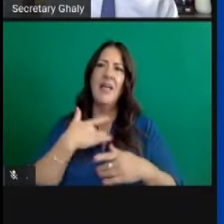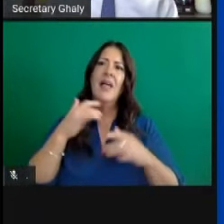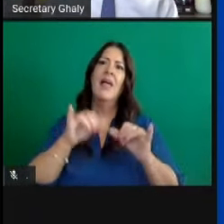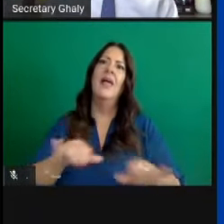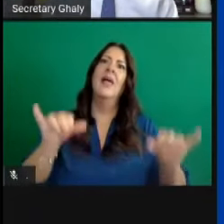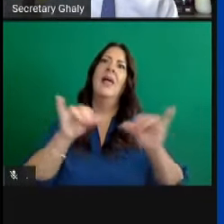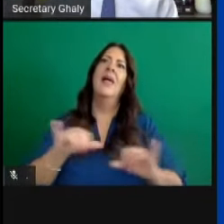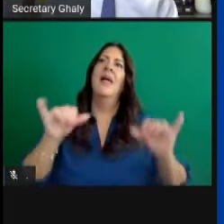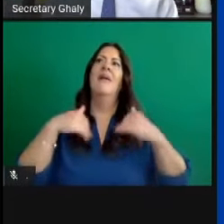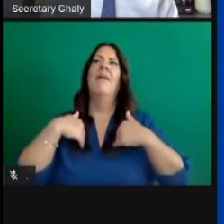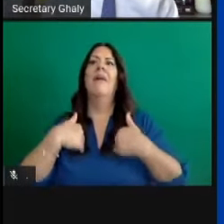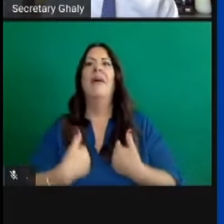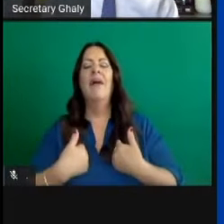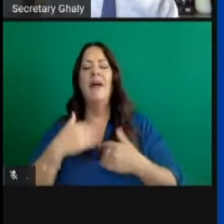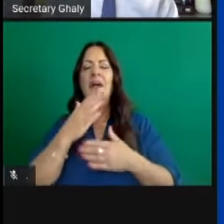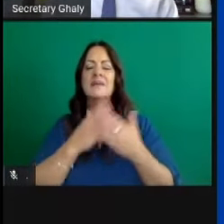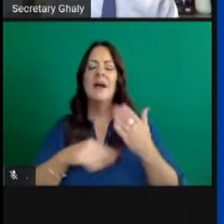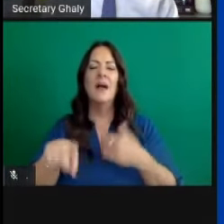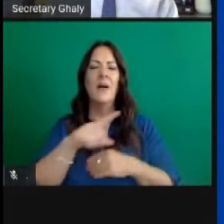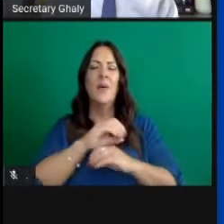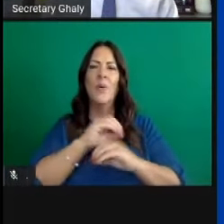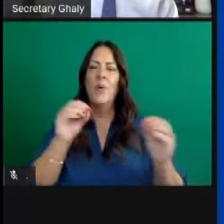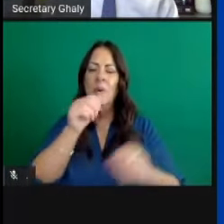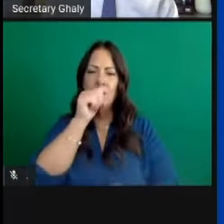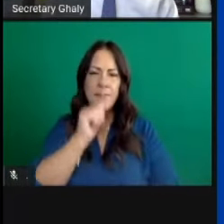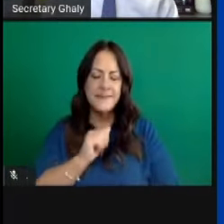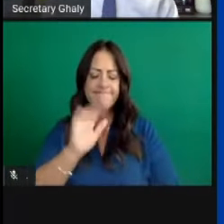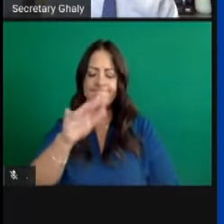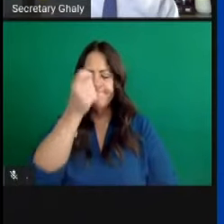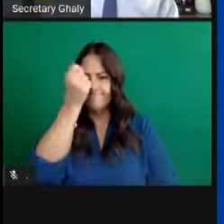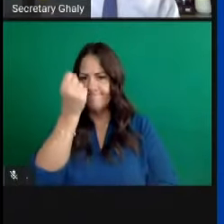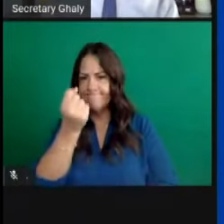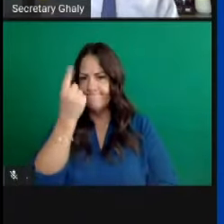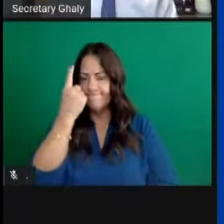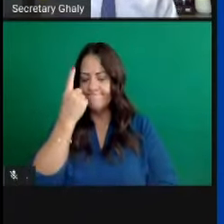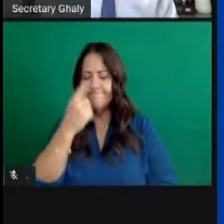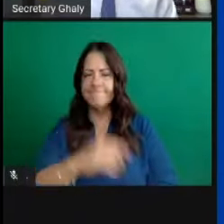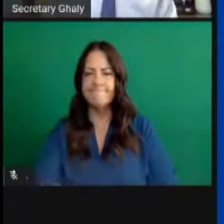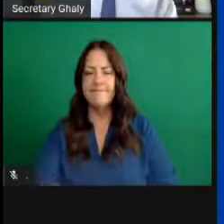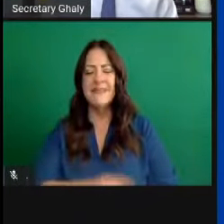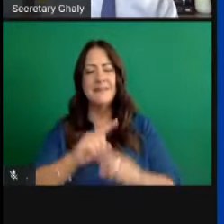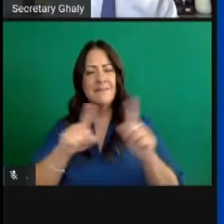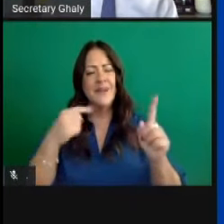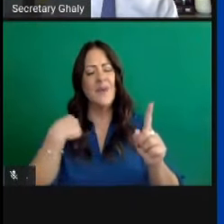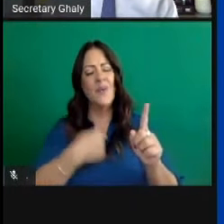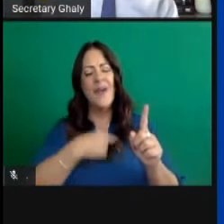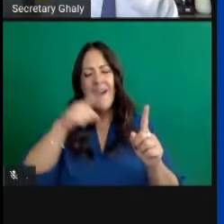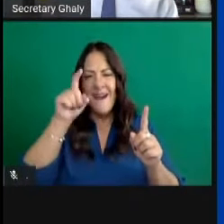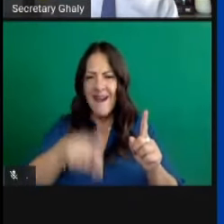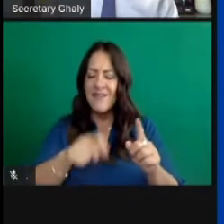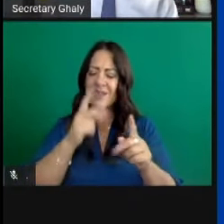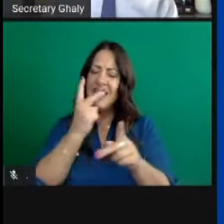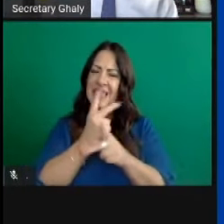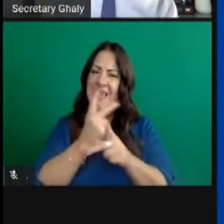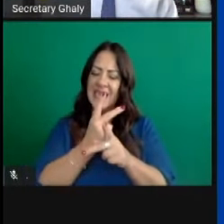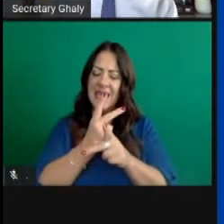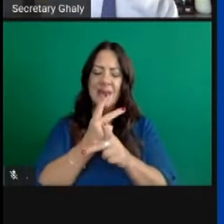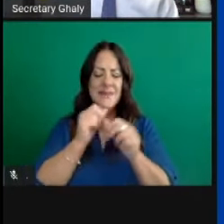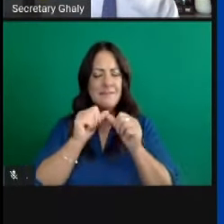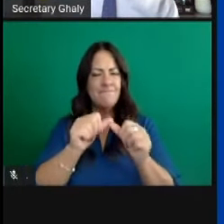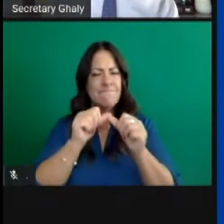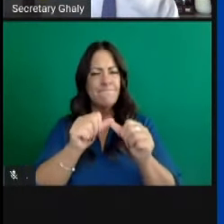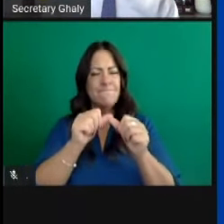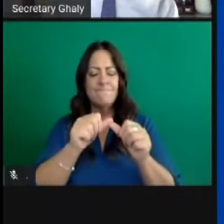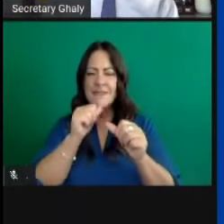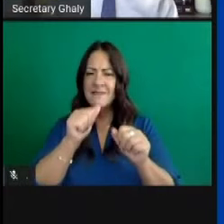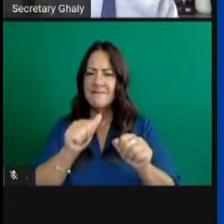and frankly impatient, and that is truly understandable. But we have to keep these efforts up, as we know